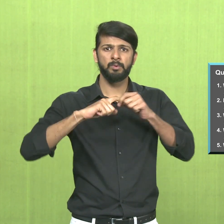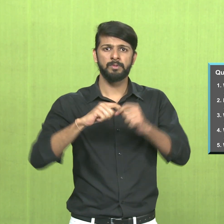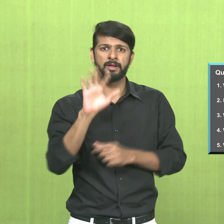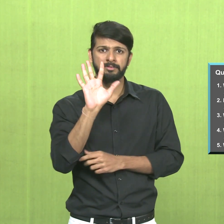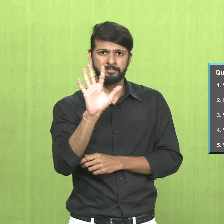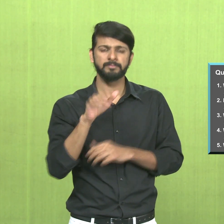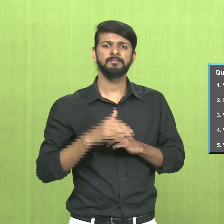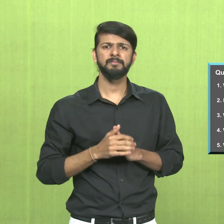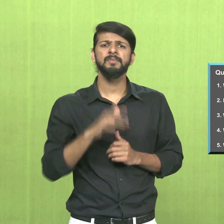Question number 5,